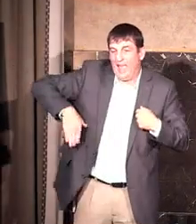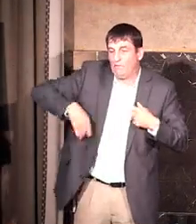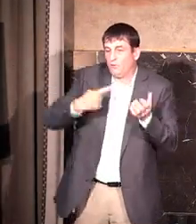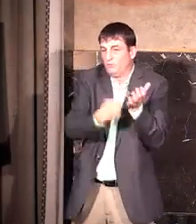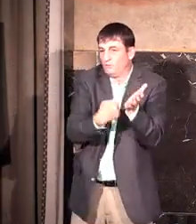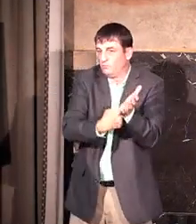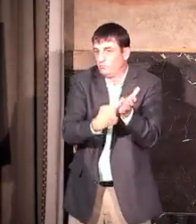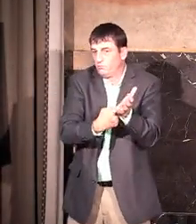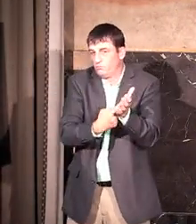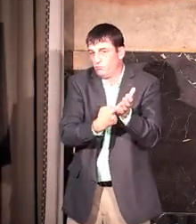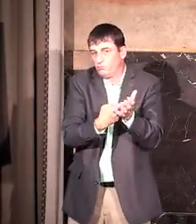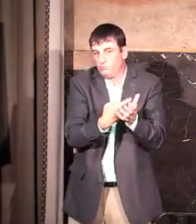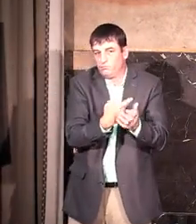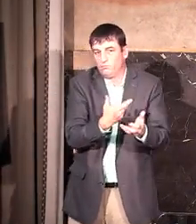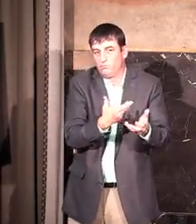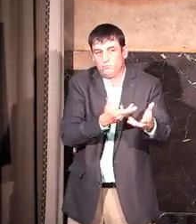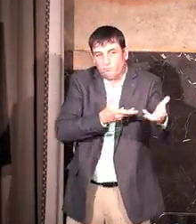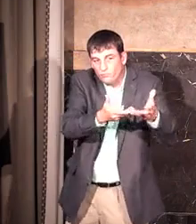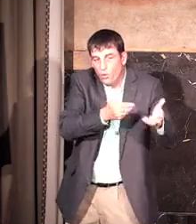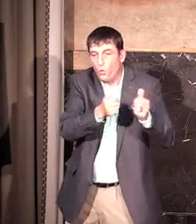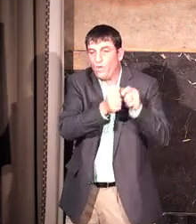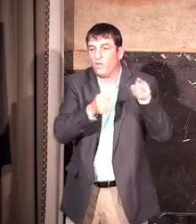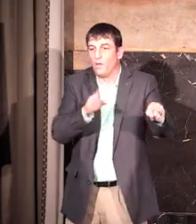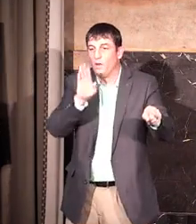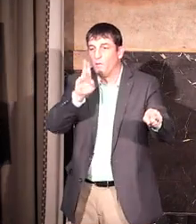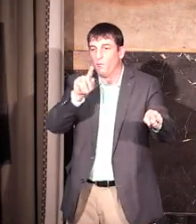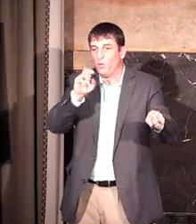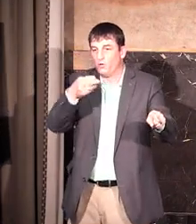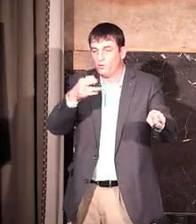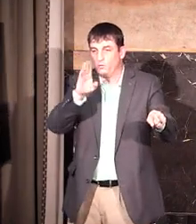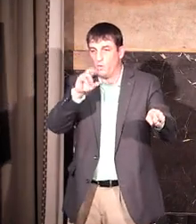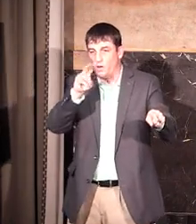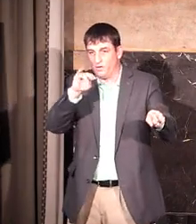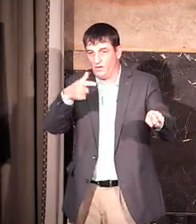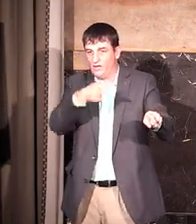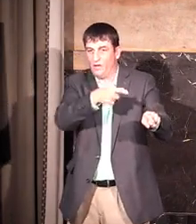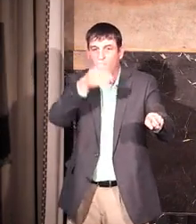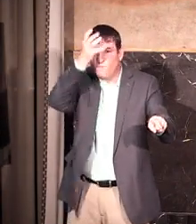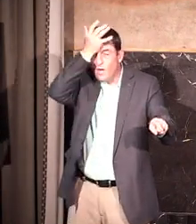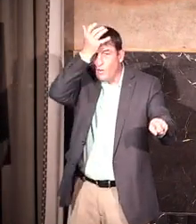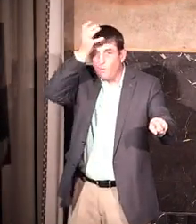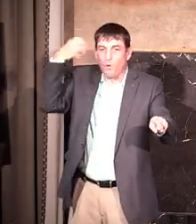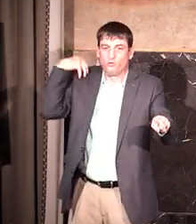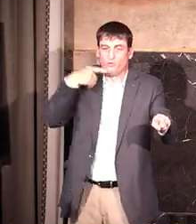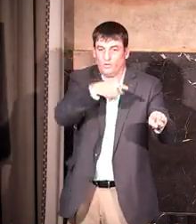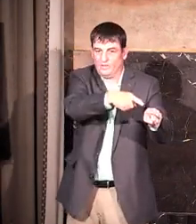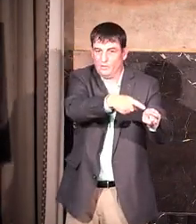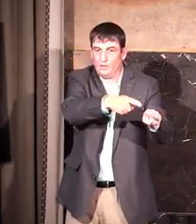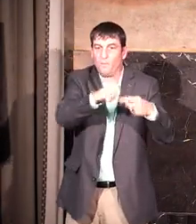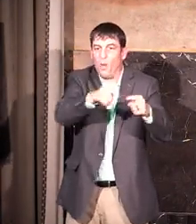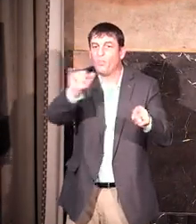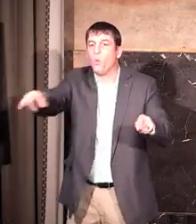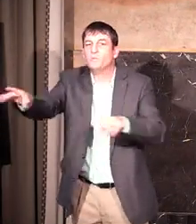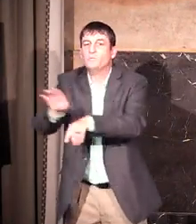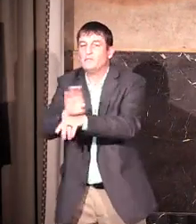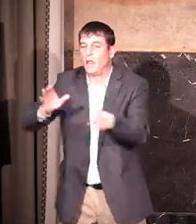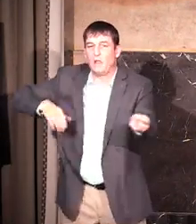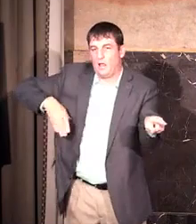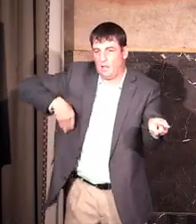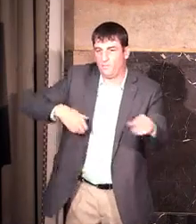conversation with Fire Marshal Butch Browning about any of those particular businesses that you're talking about. Yes,